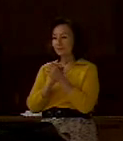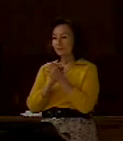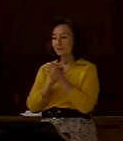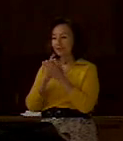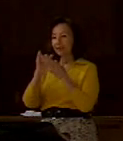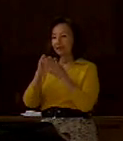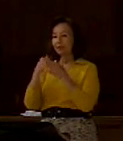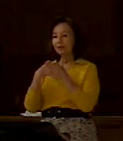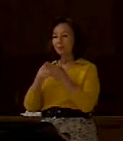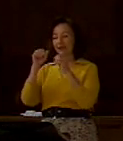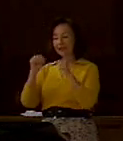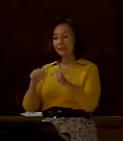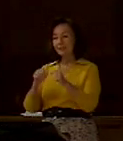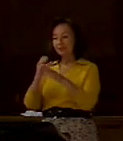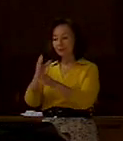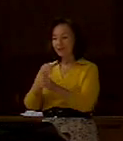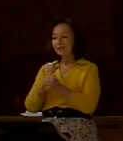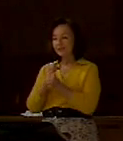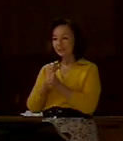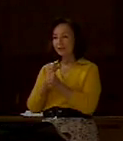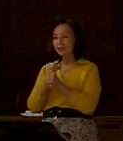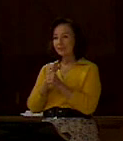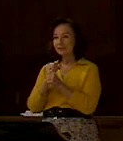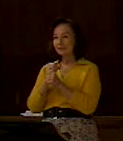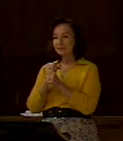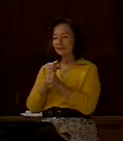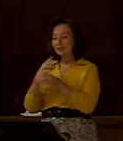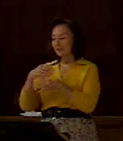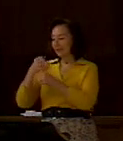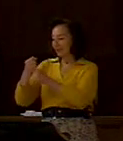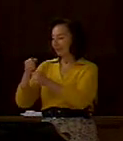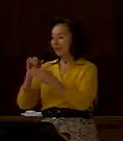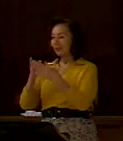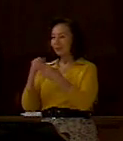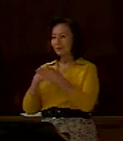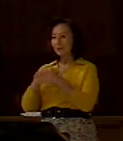that we can receive the confidence that we need,